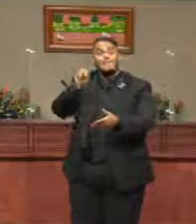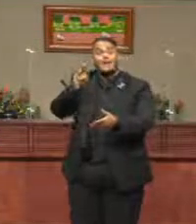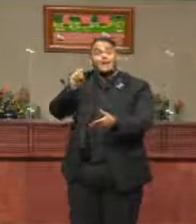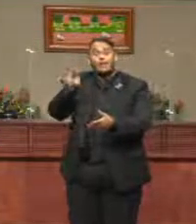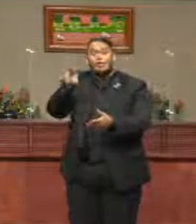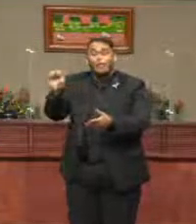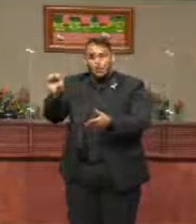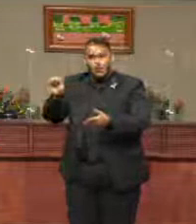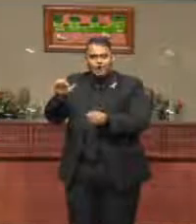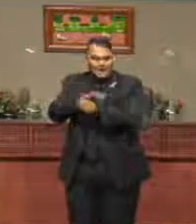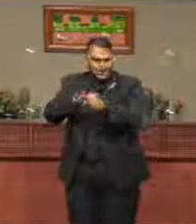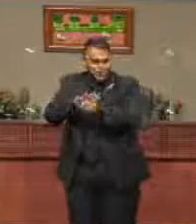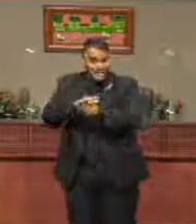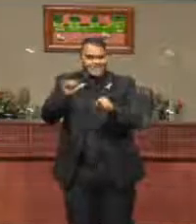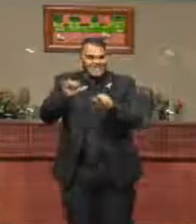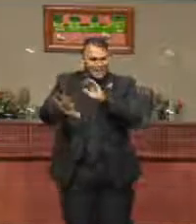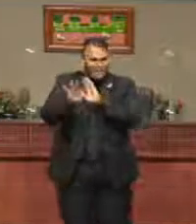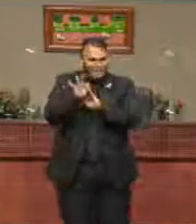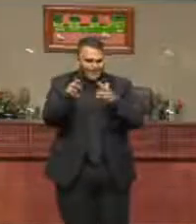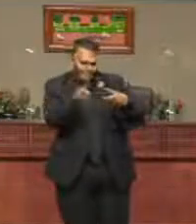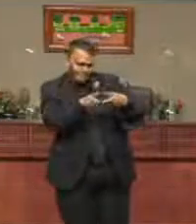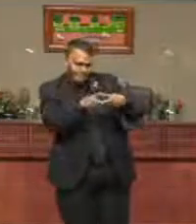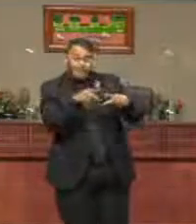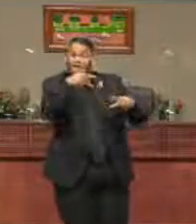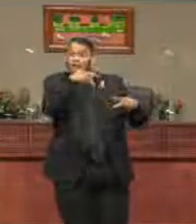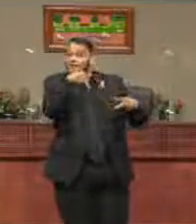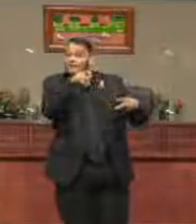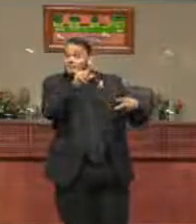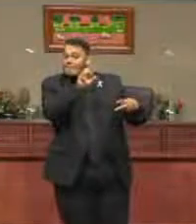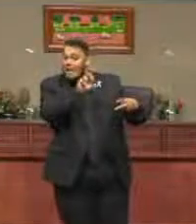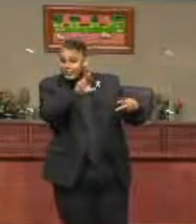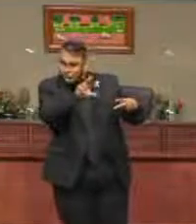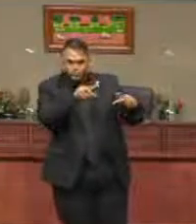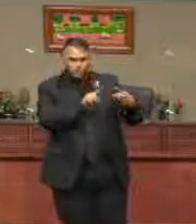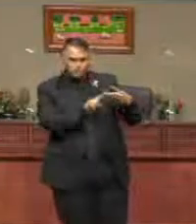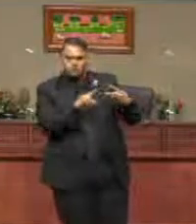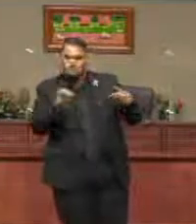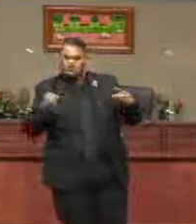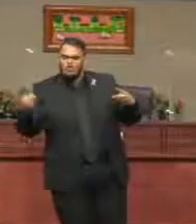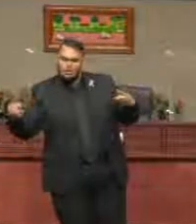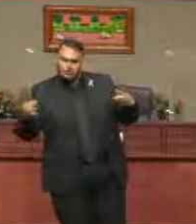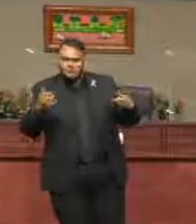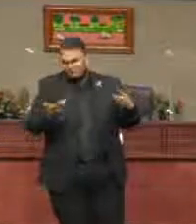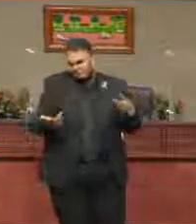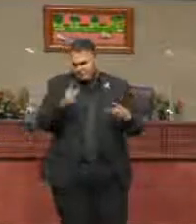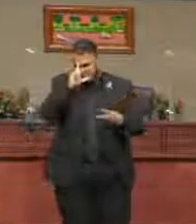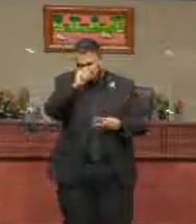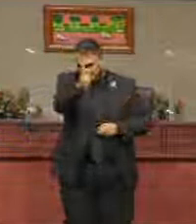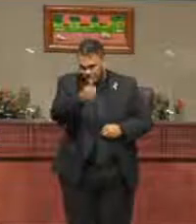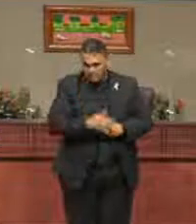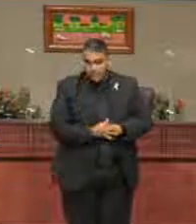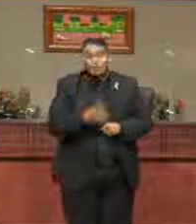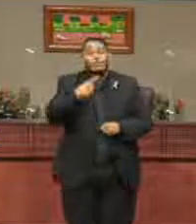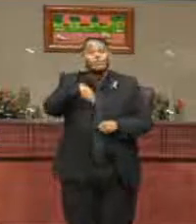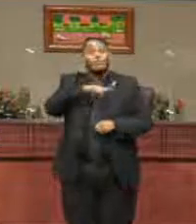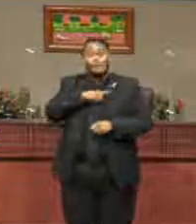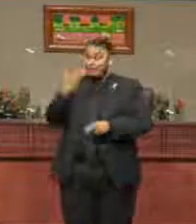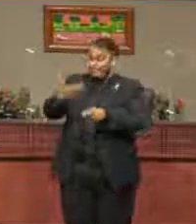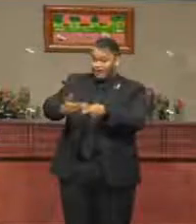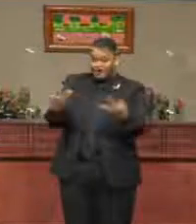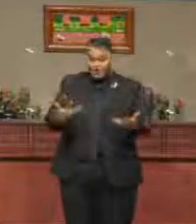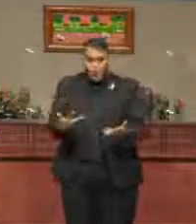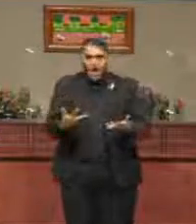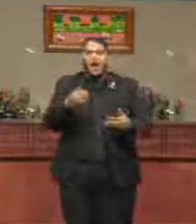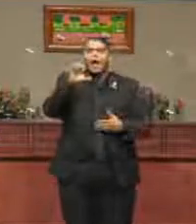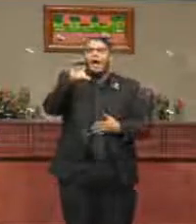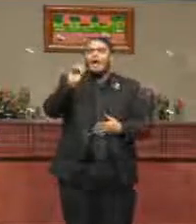or Johnson & Johnson. The event is part of what we're calling the Communiversity Vaccination